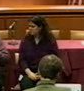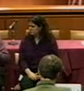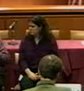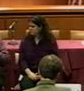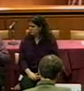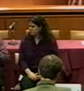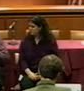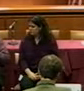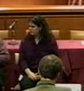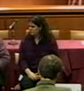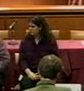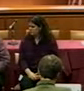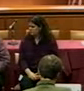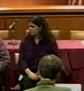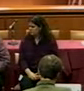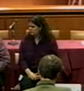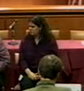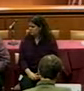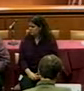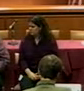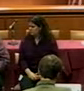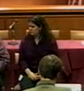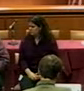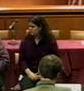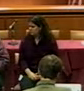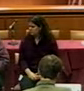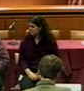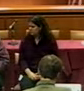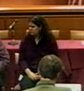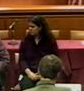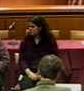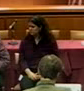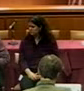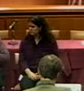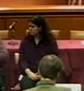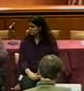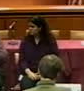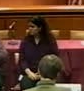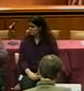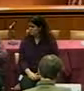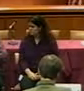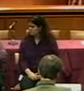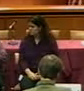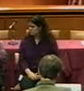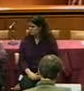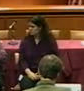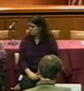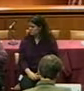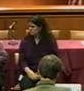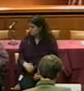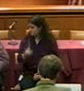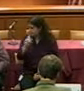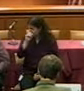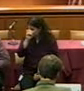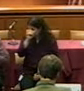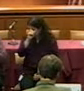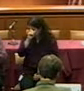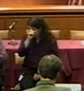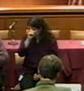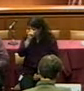funding piece and the legal perspective and the legislation perspective, and you know